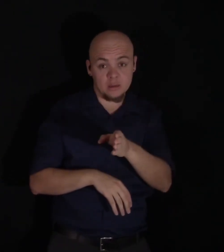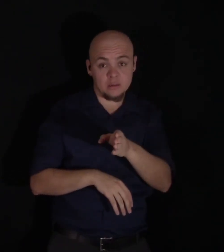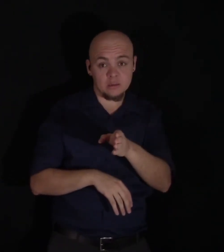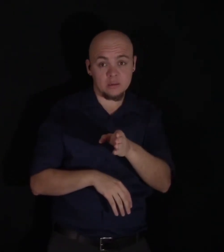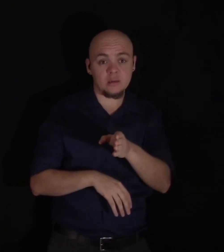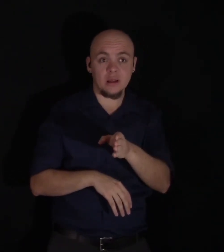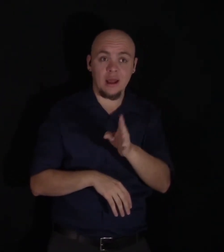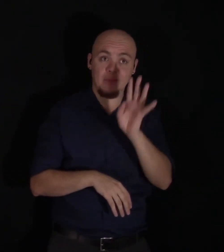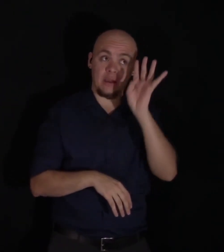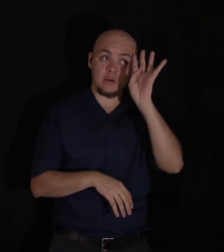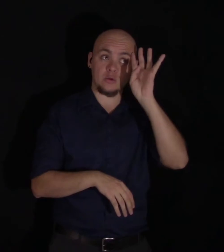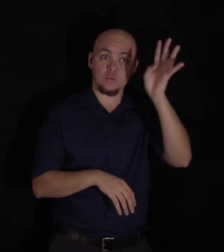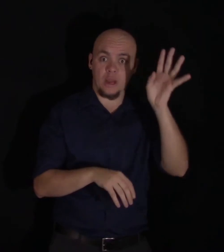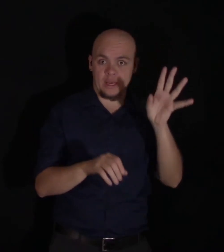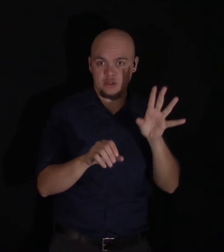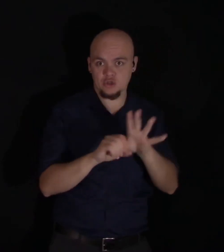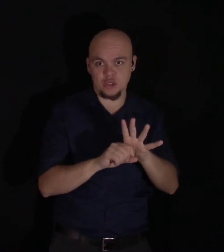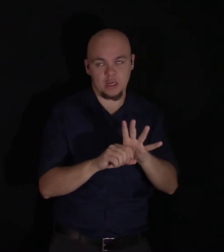making shit up.